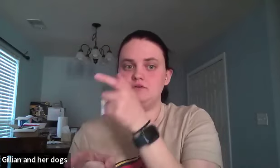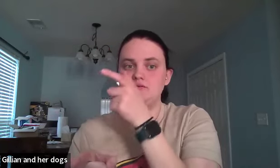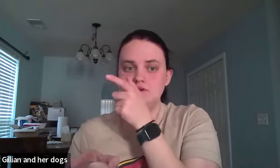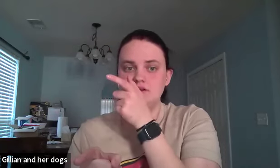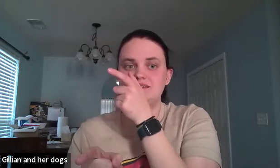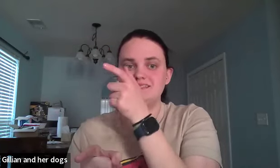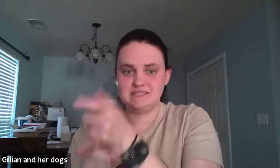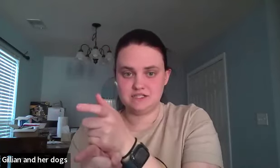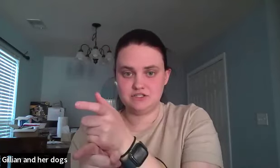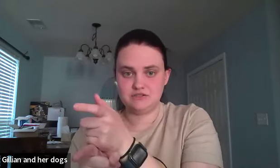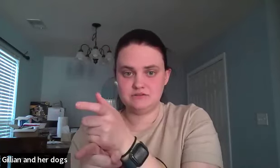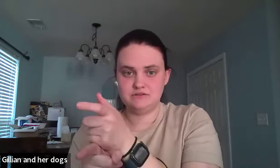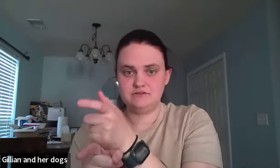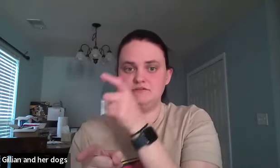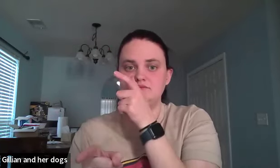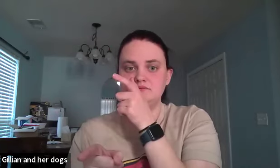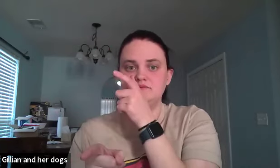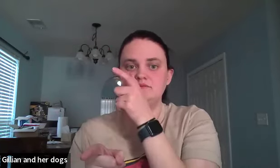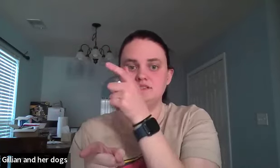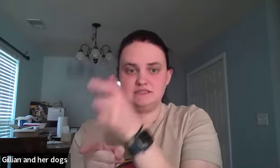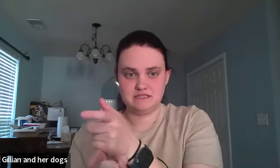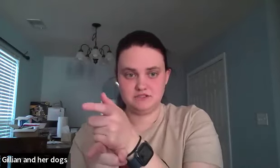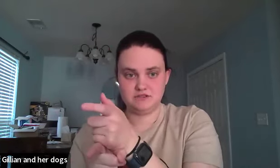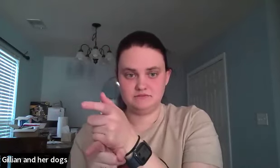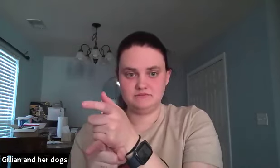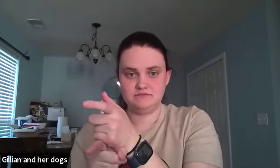down. Sister, sister.